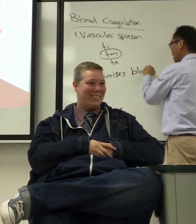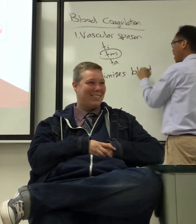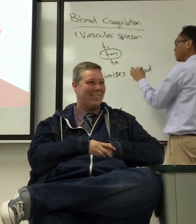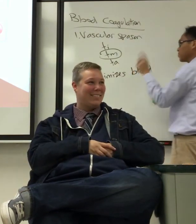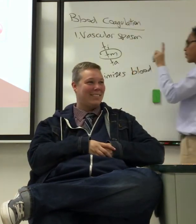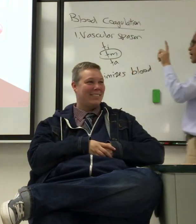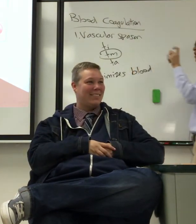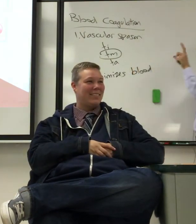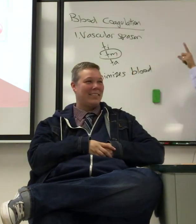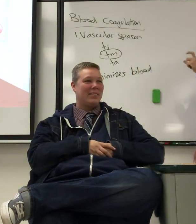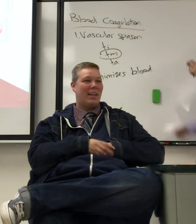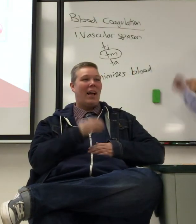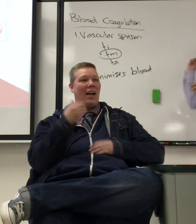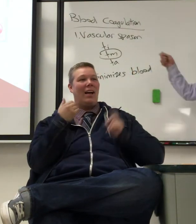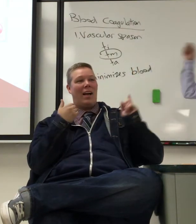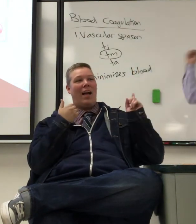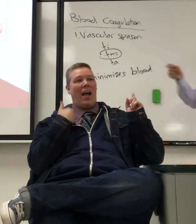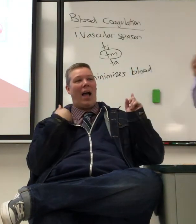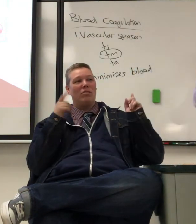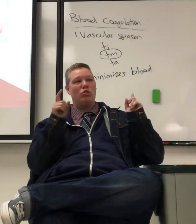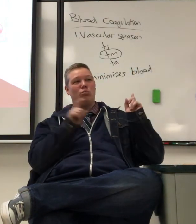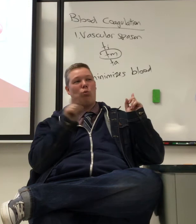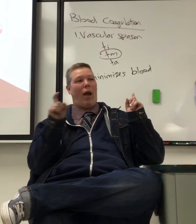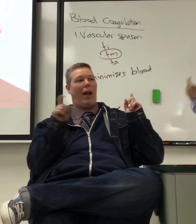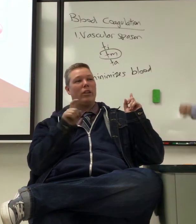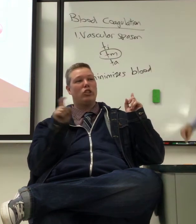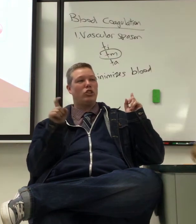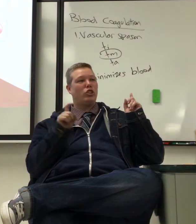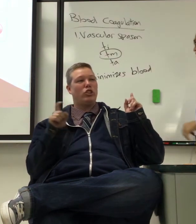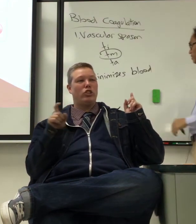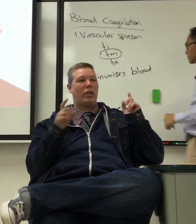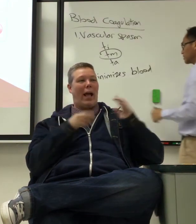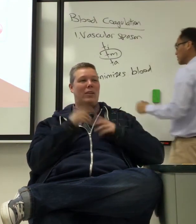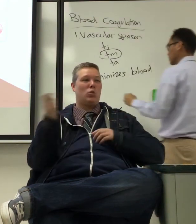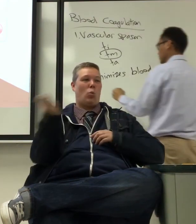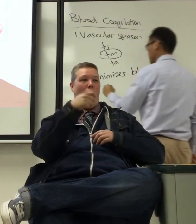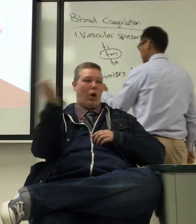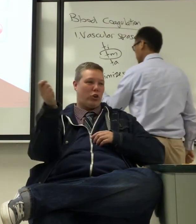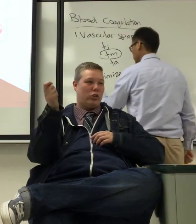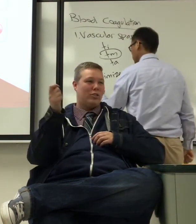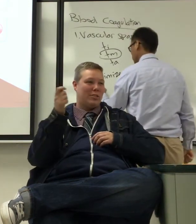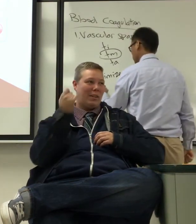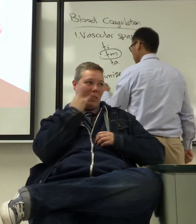Yeah, I have spray and swatters if they come back.